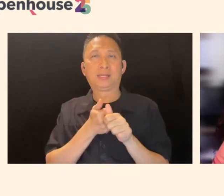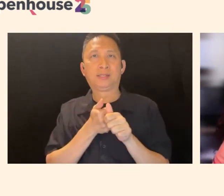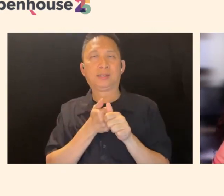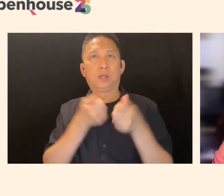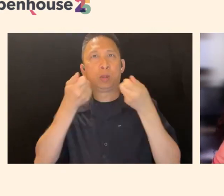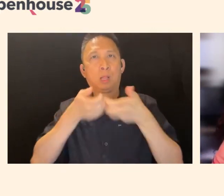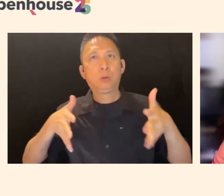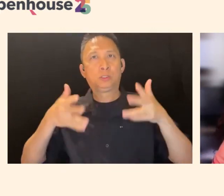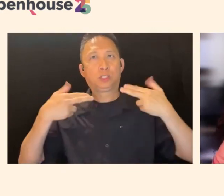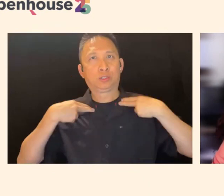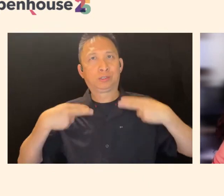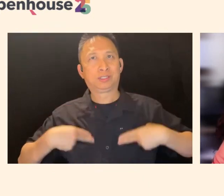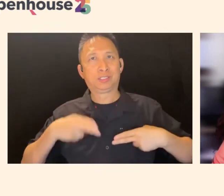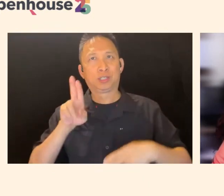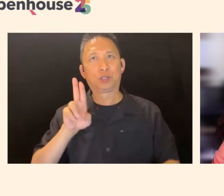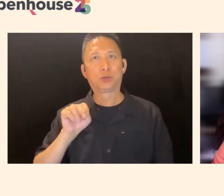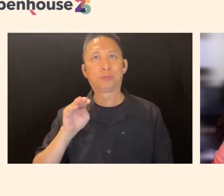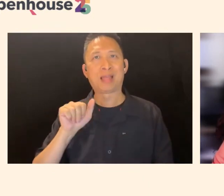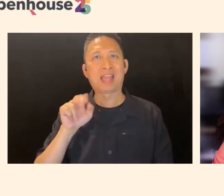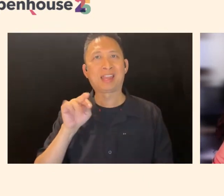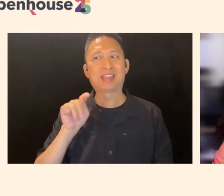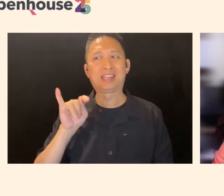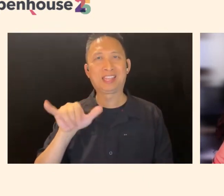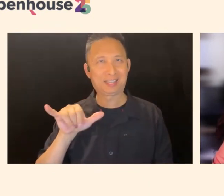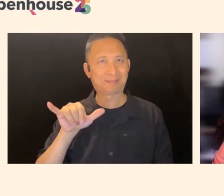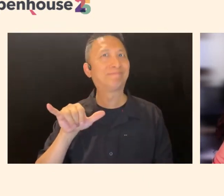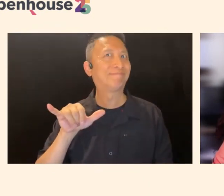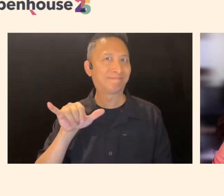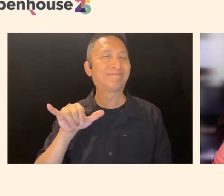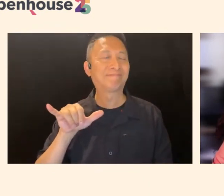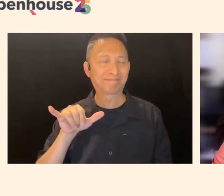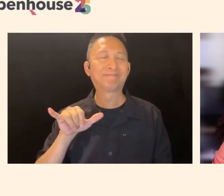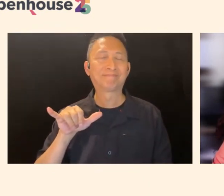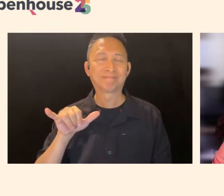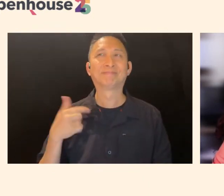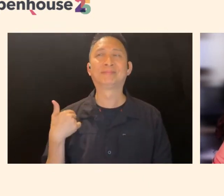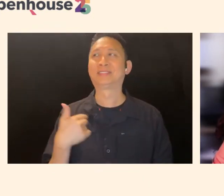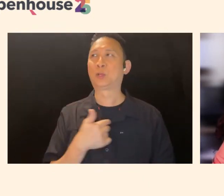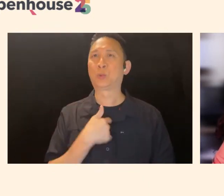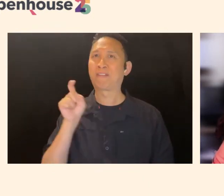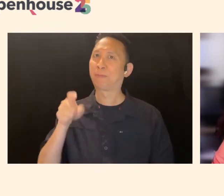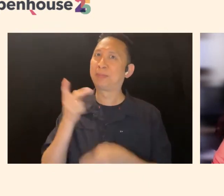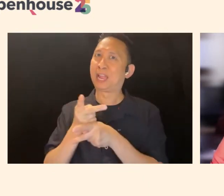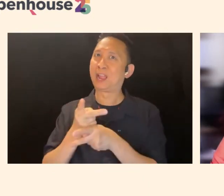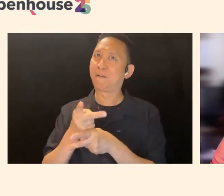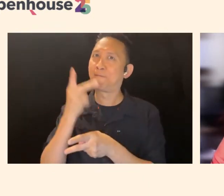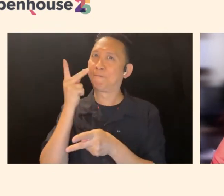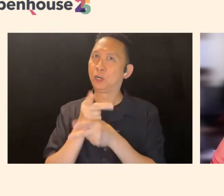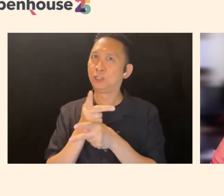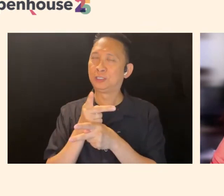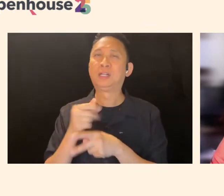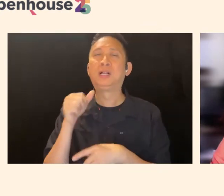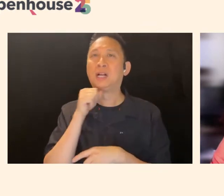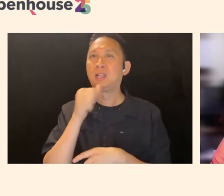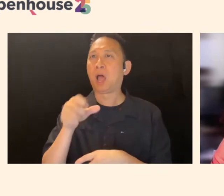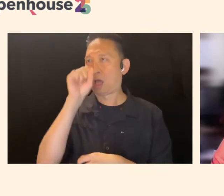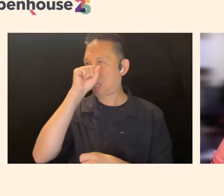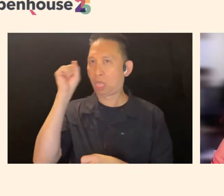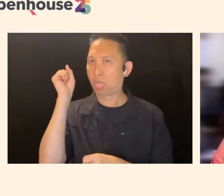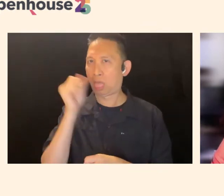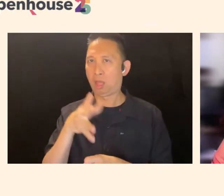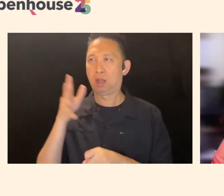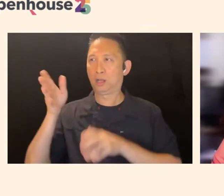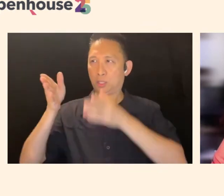transformed because of the circumstances that we have designed against them. So I think a lot of